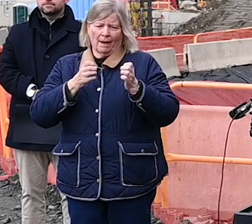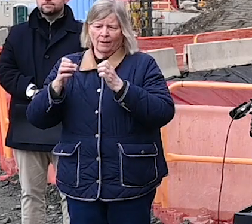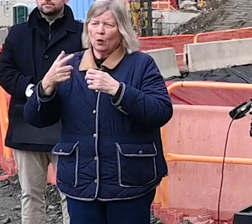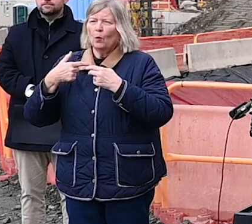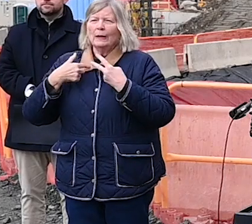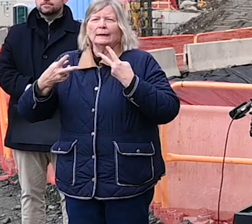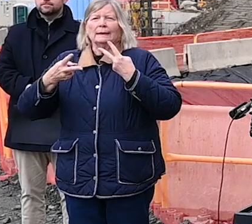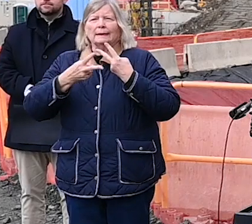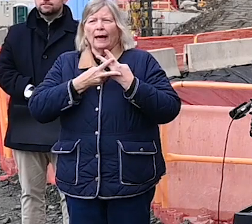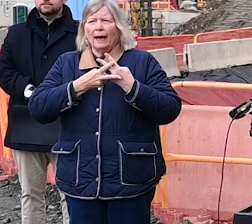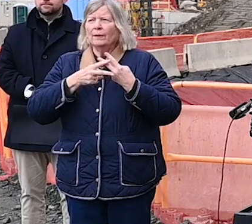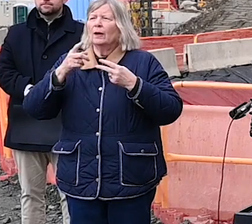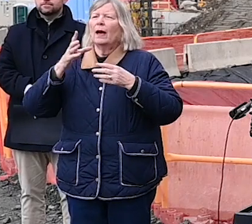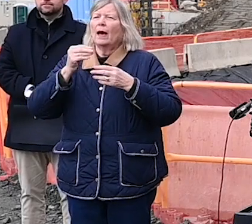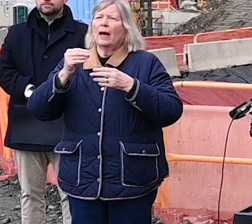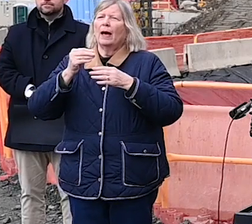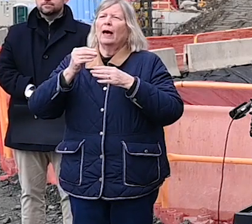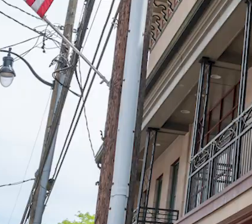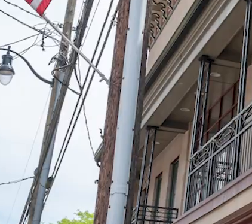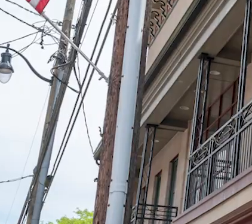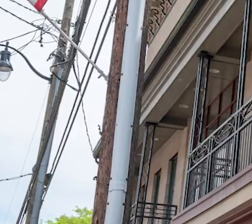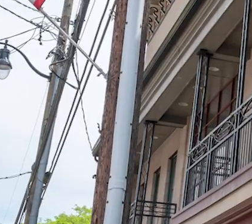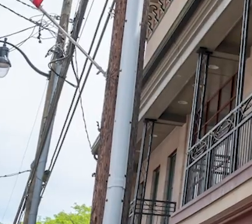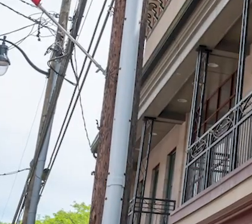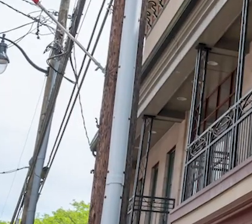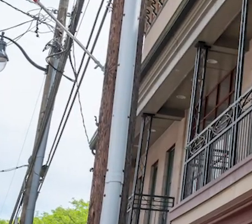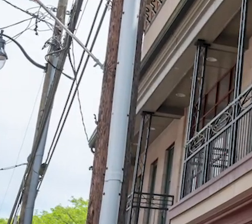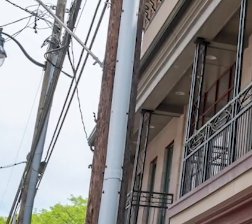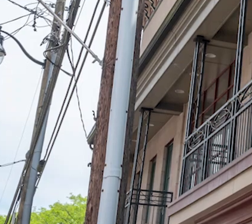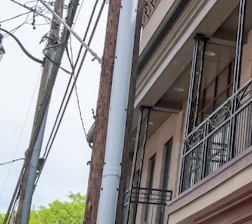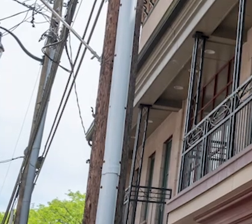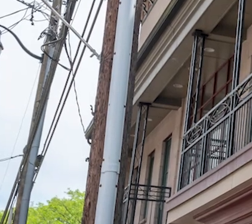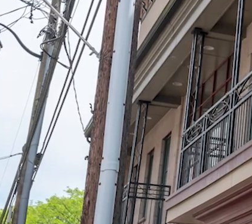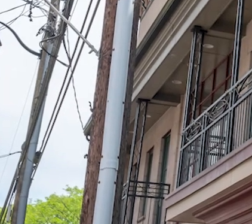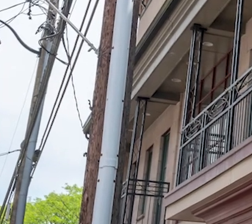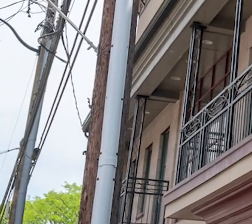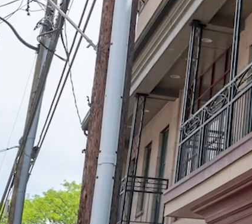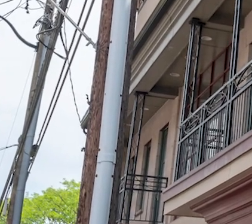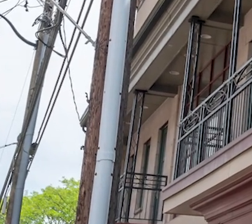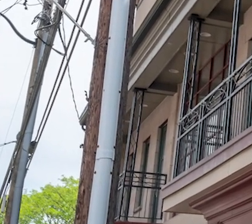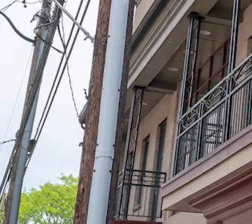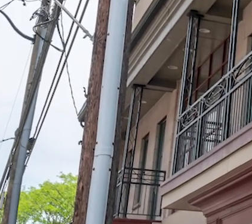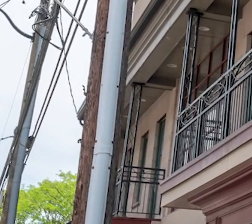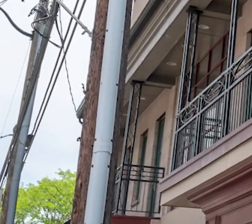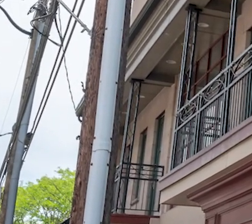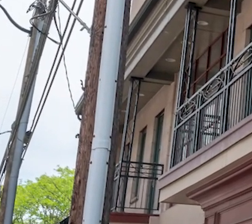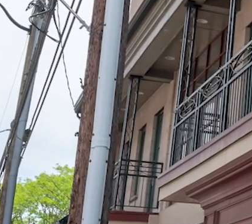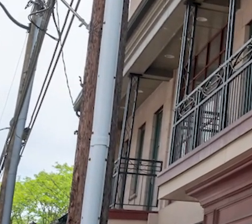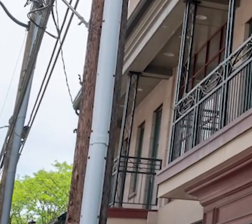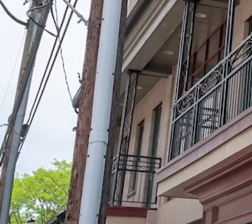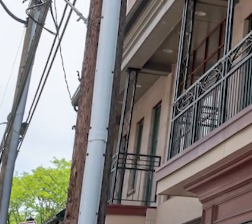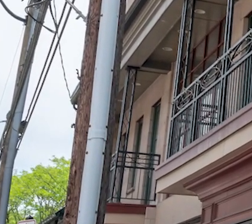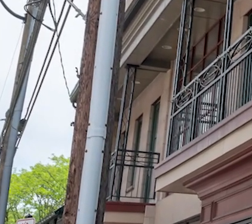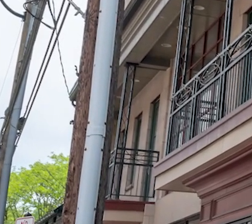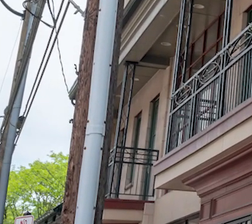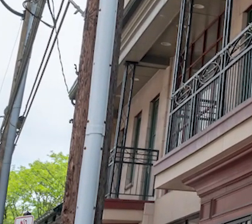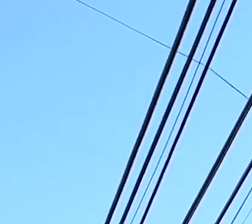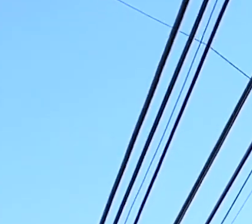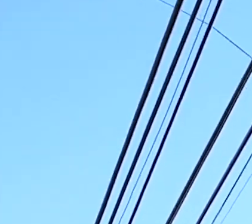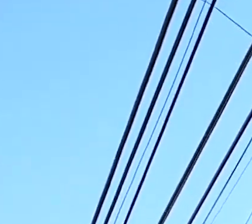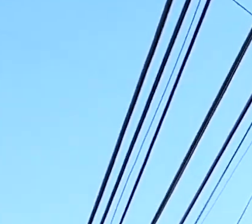are advancing efforts to renovate 6 buildings that would have otherwise been demolished under the prior administration's